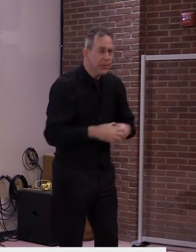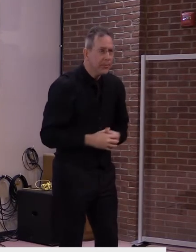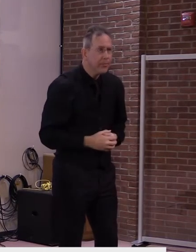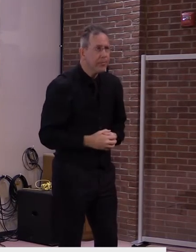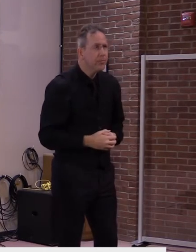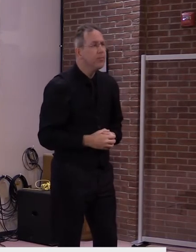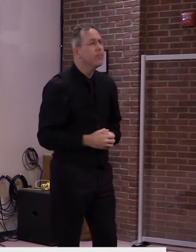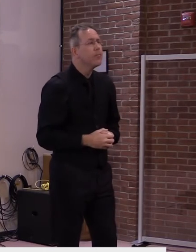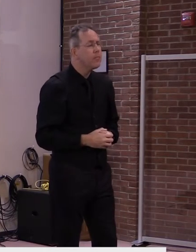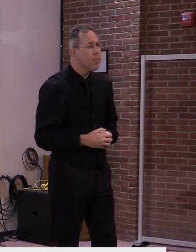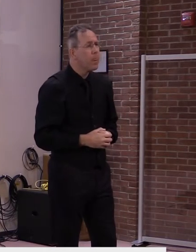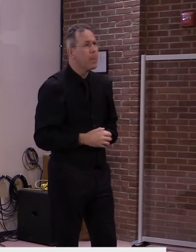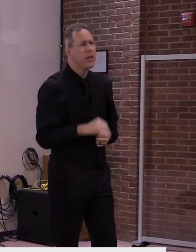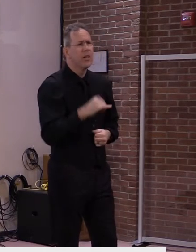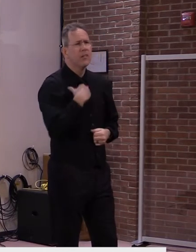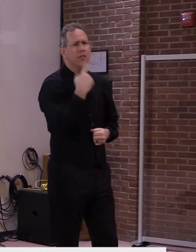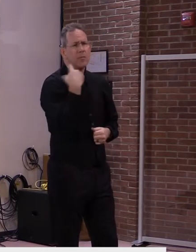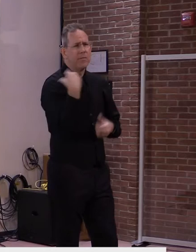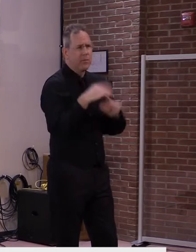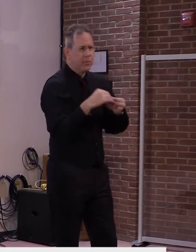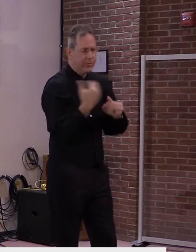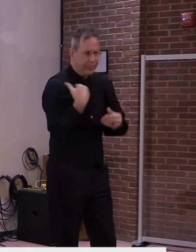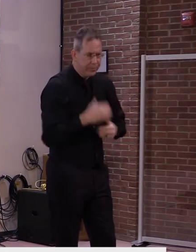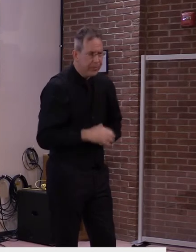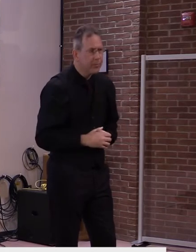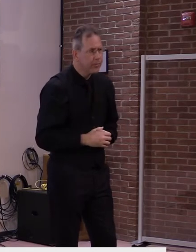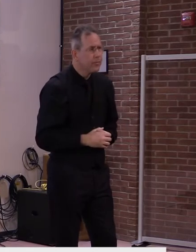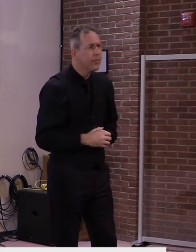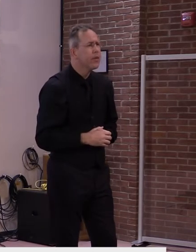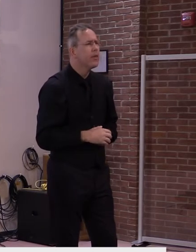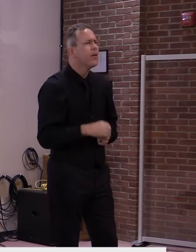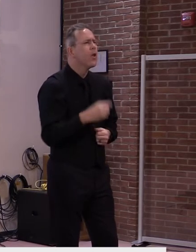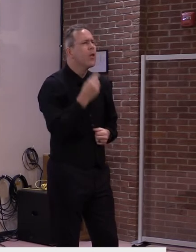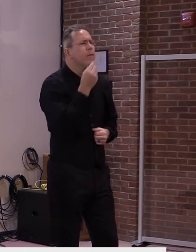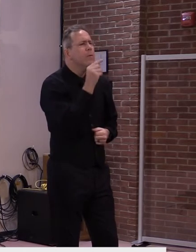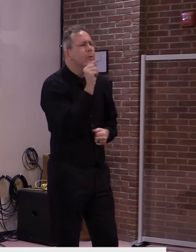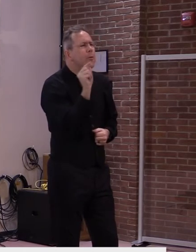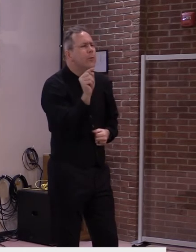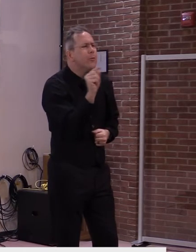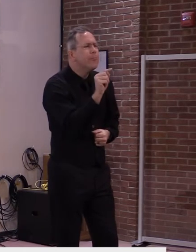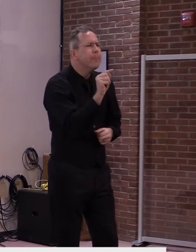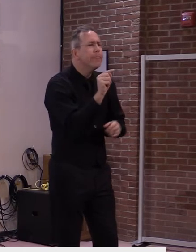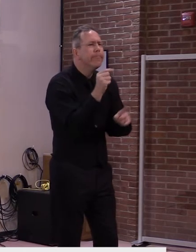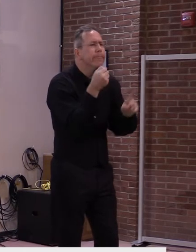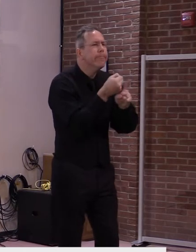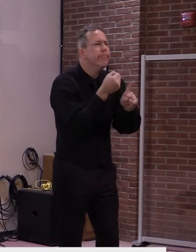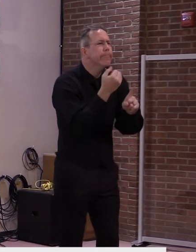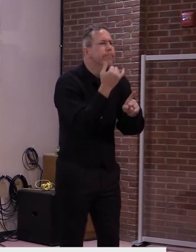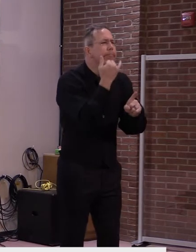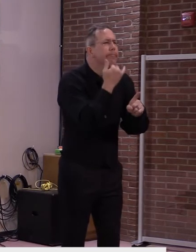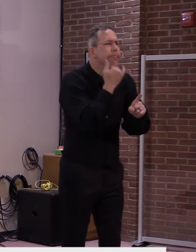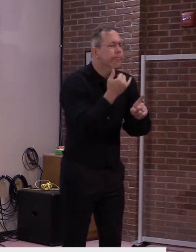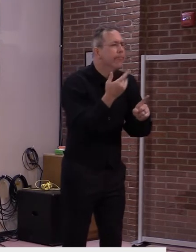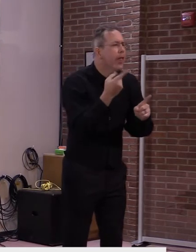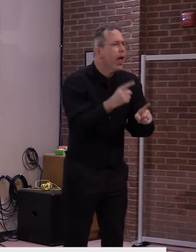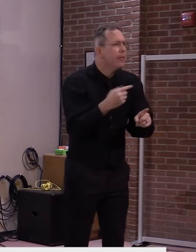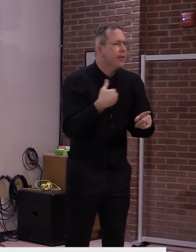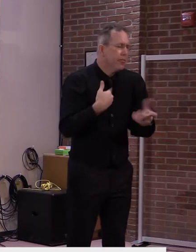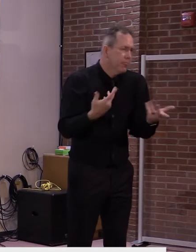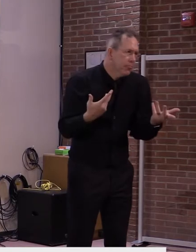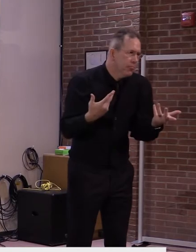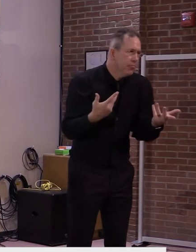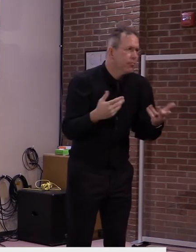mentioned previously, there have been only a few bumps along the road as we implemented the statewide vaccination